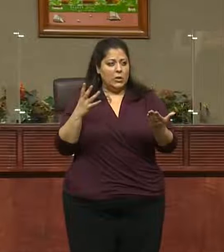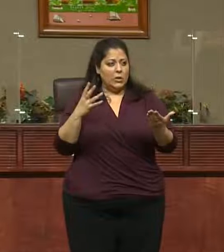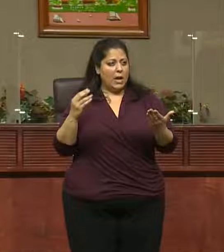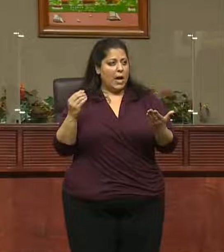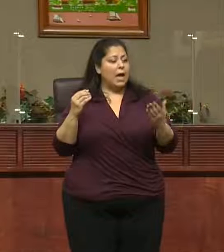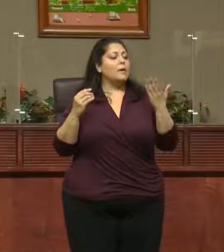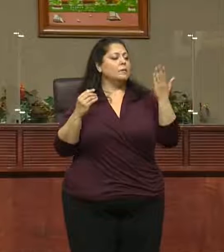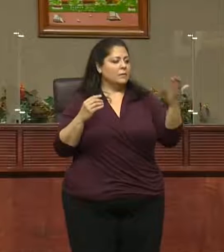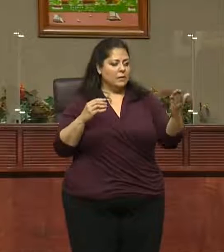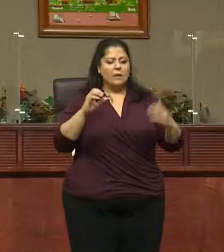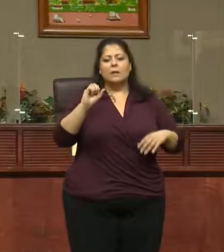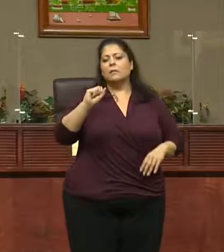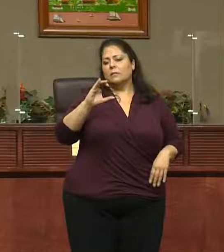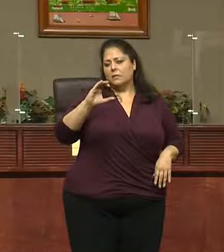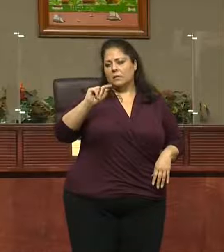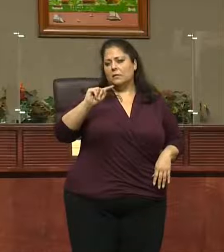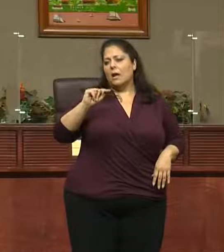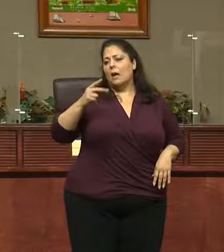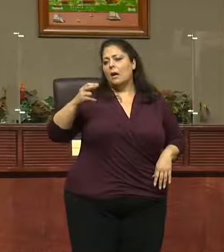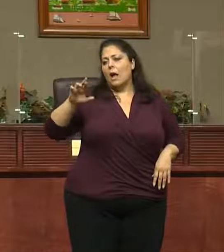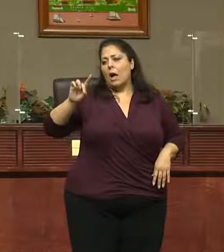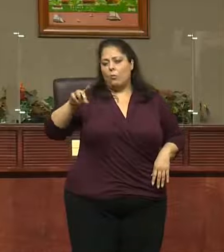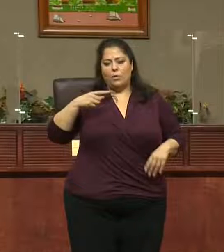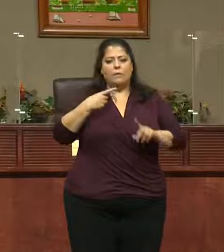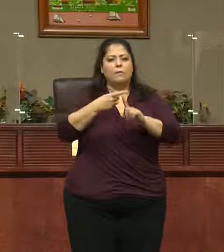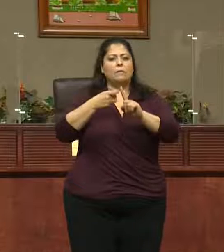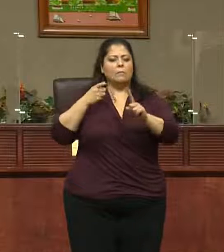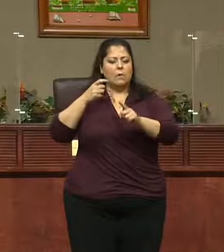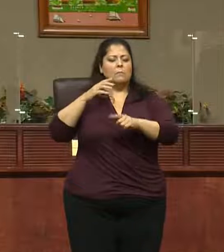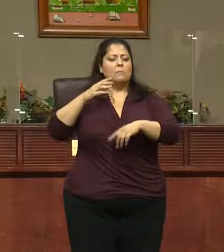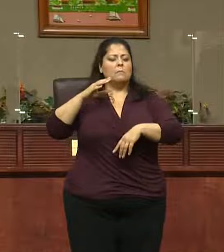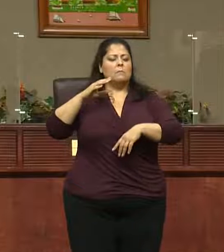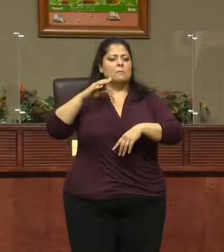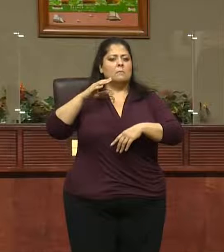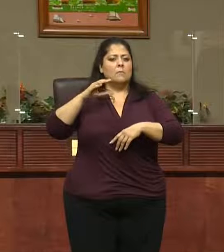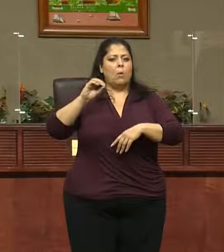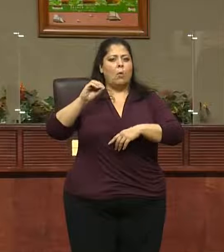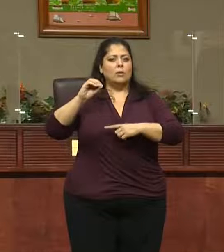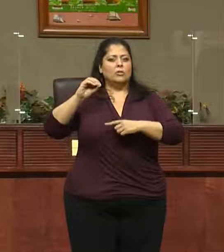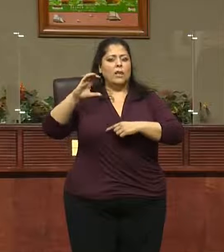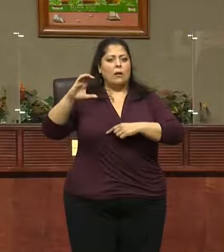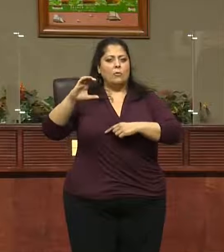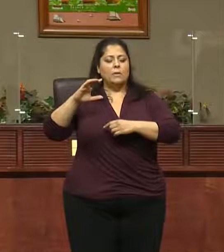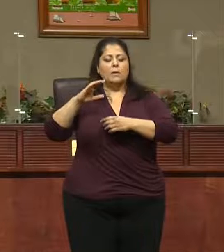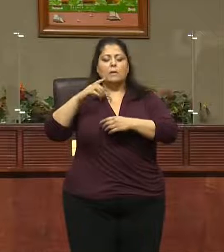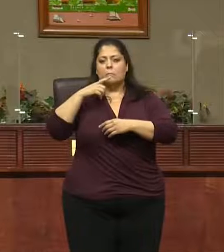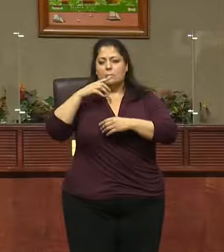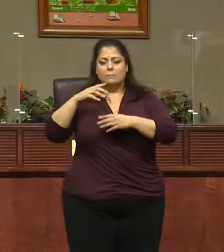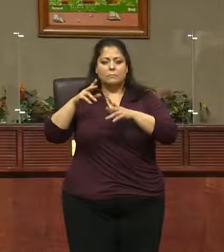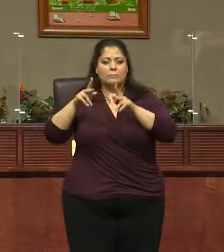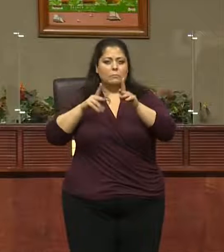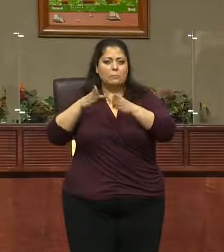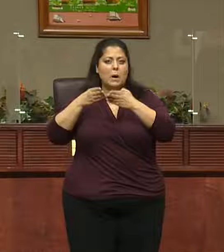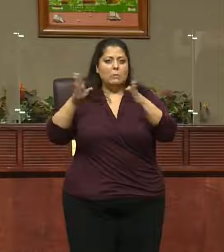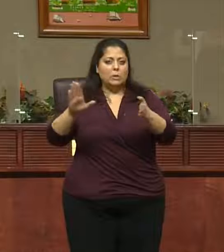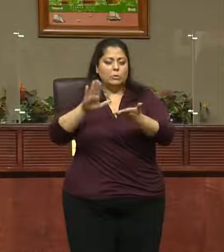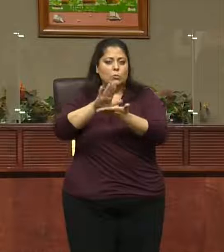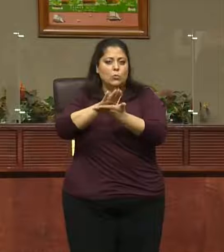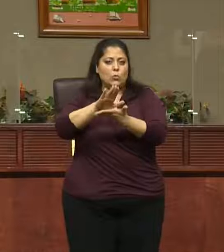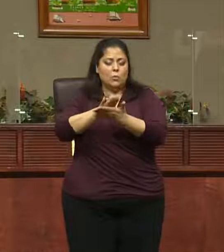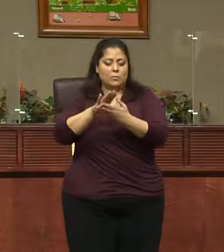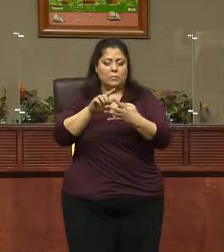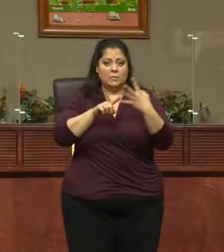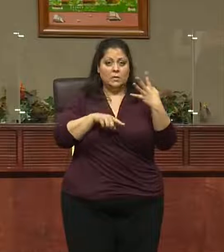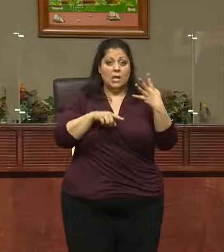have Mr. Scott Howard from Orange County Public Schools. If there are any questions in Spanish, we have the ability to